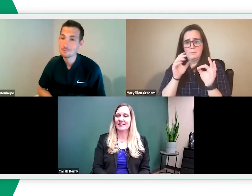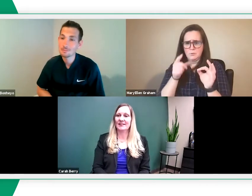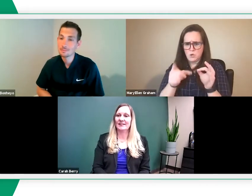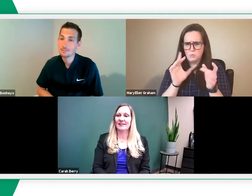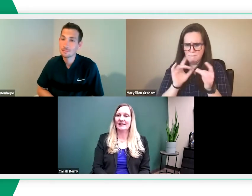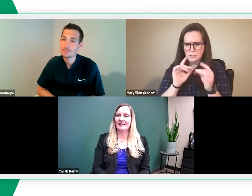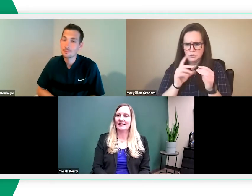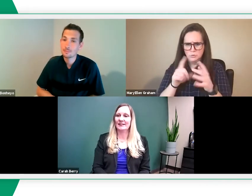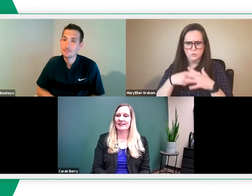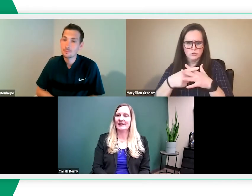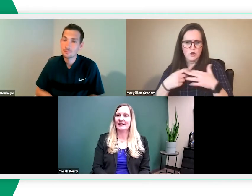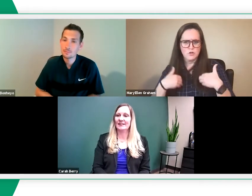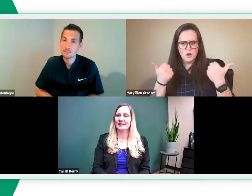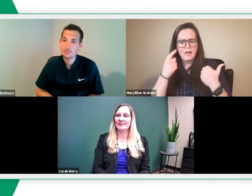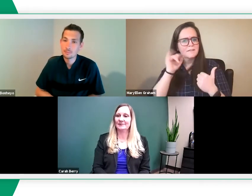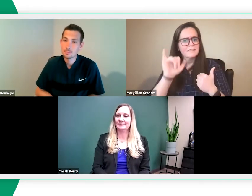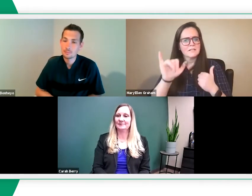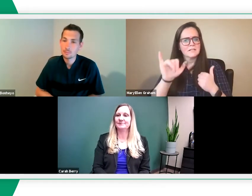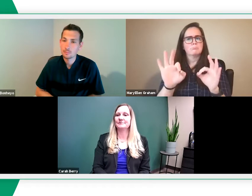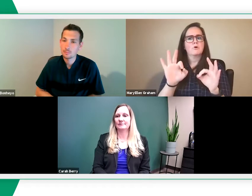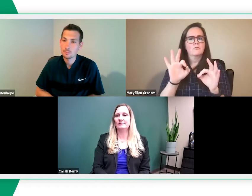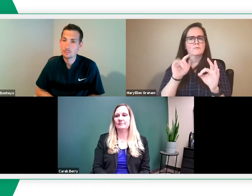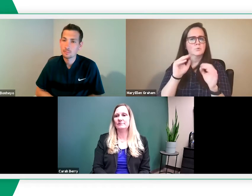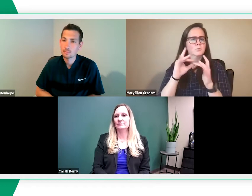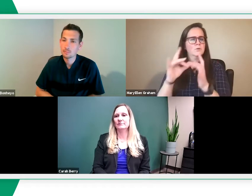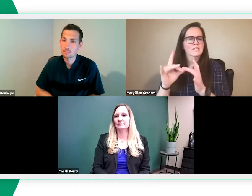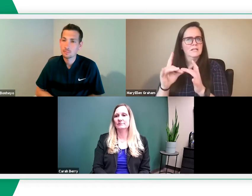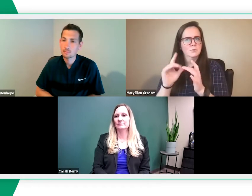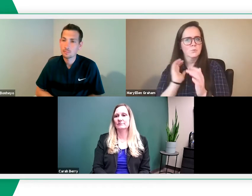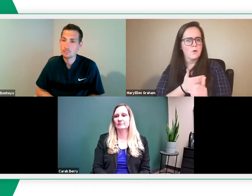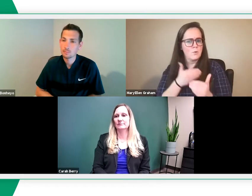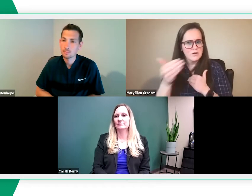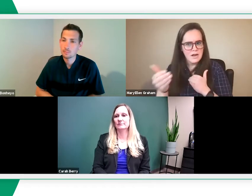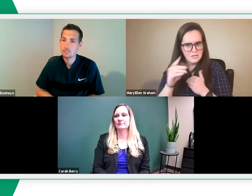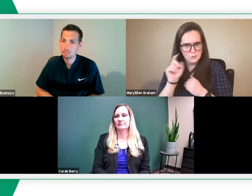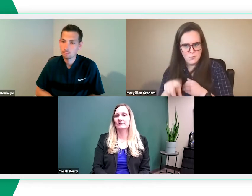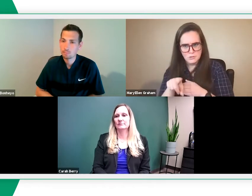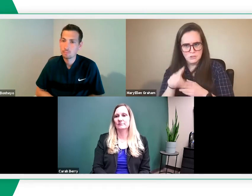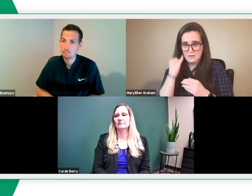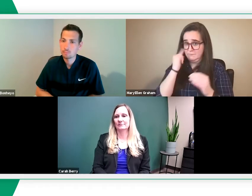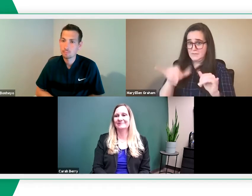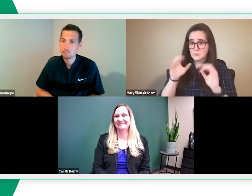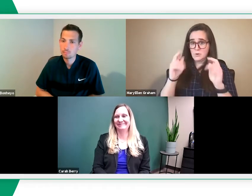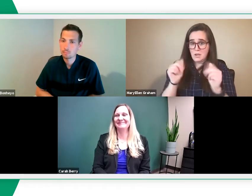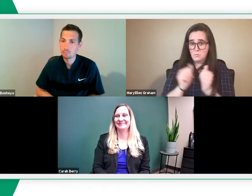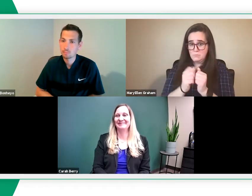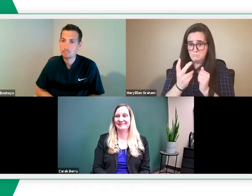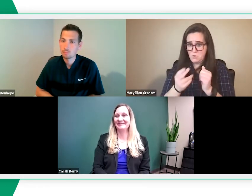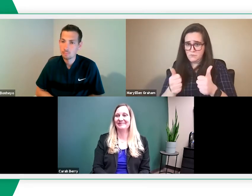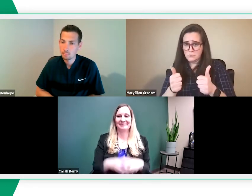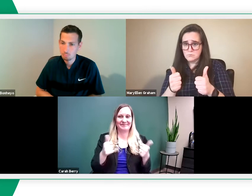Oh, good to know. I think that's perfect what you mentioned about starting young. I think that's a good segue to our next